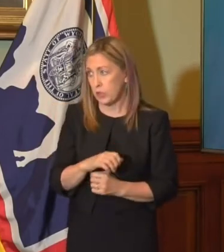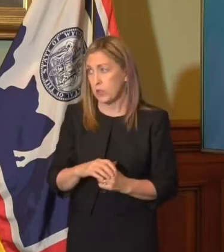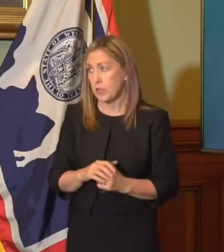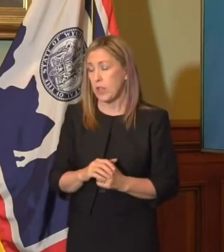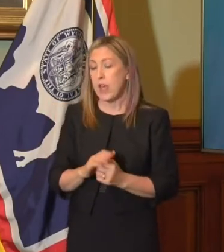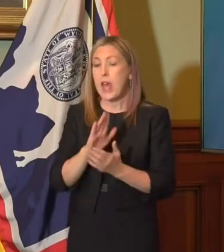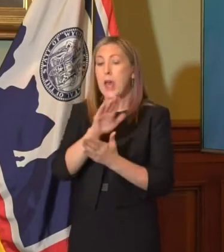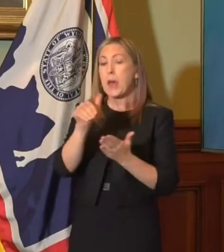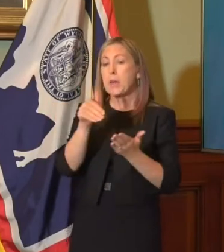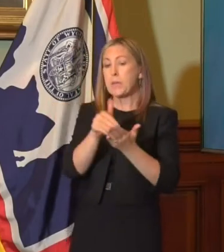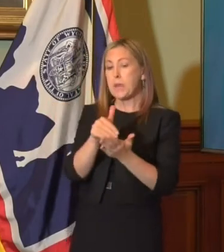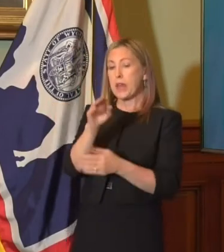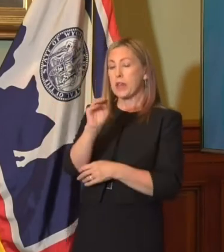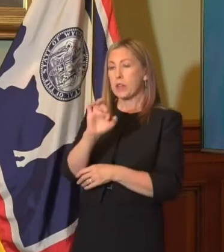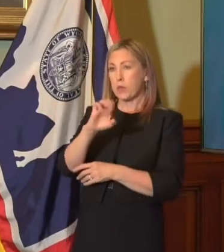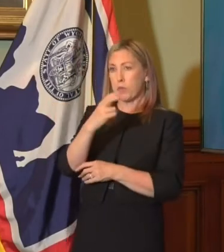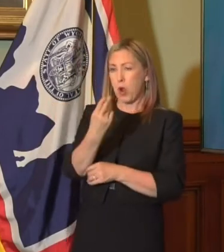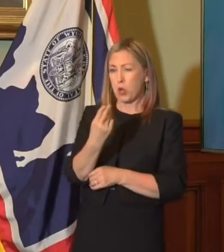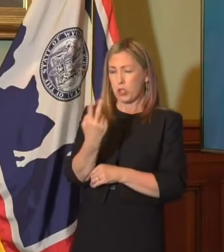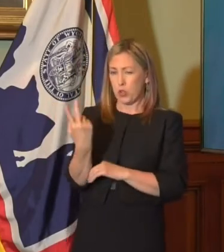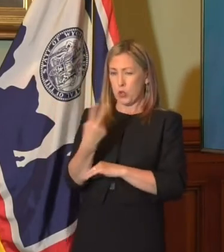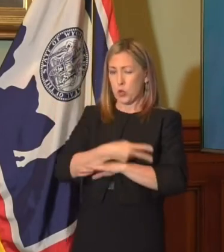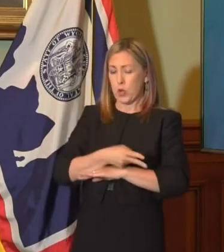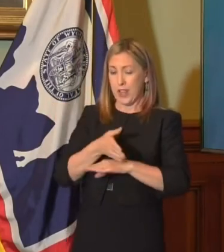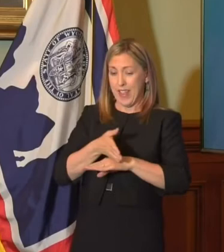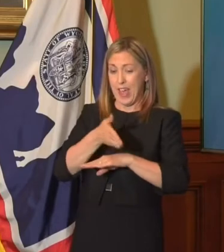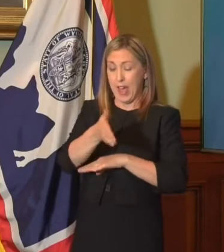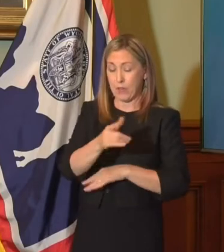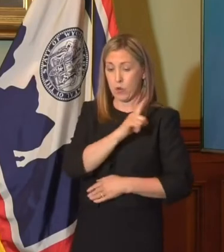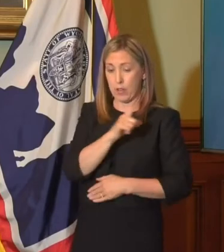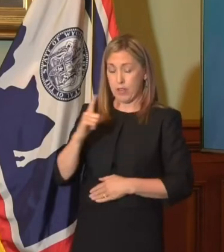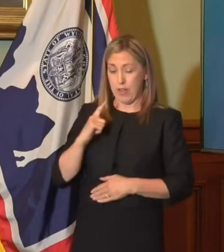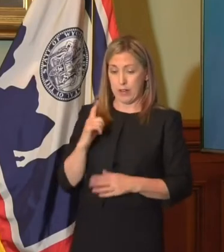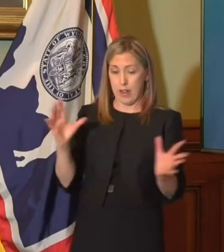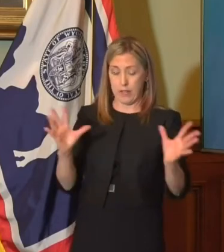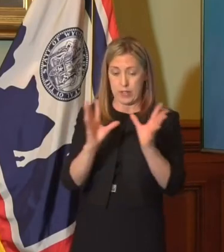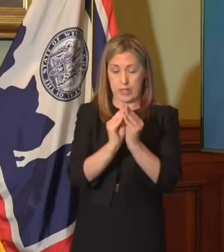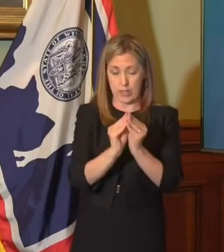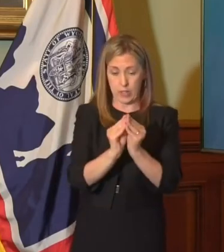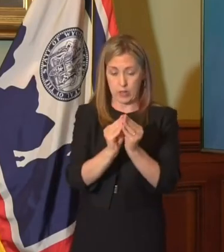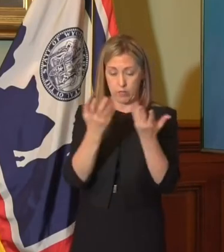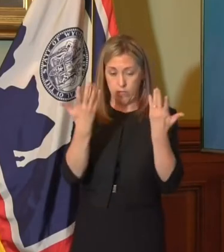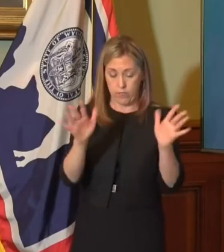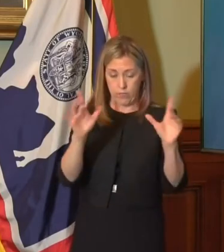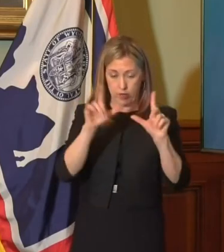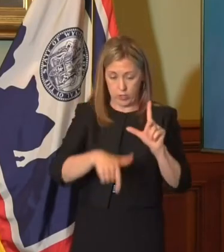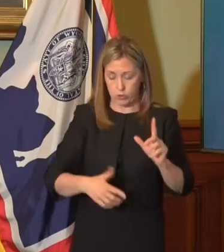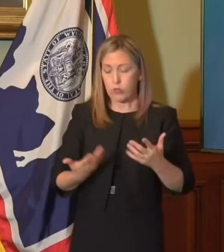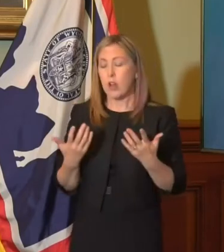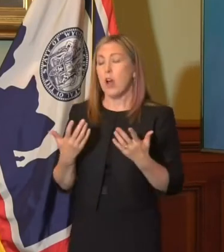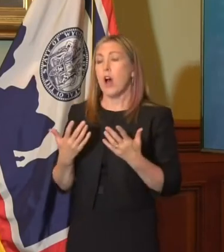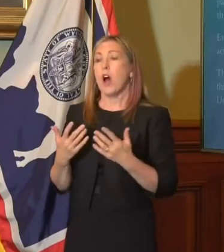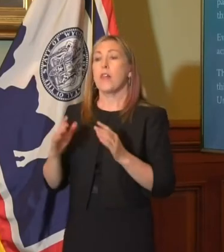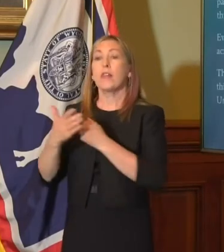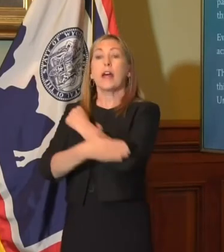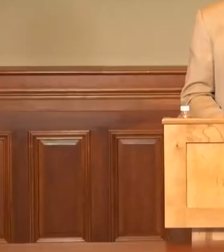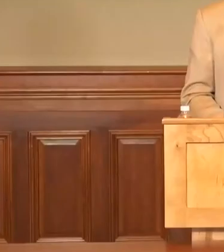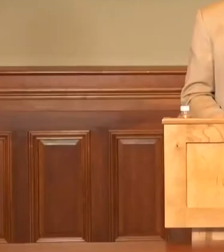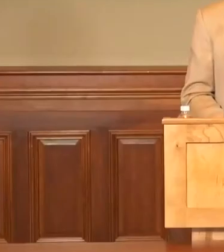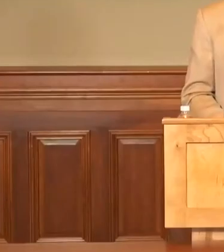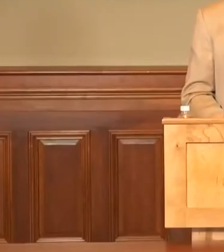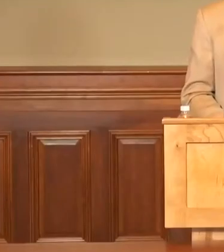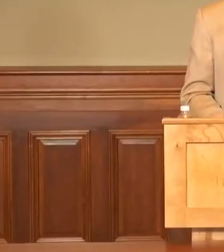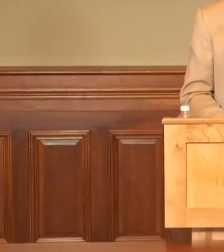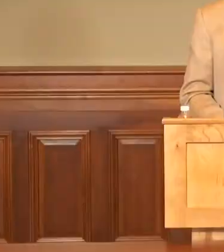mid-March, starting just a couple of days after session end, the country and Wyoming experienced a catastrophic loss